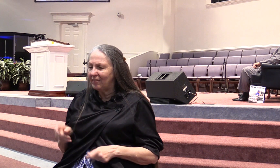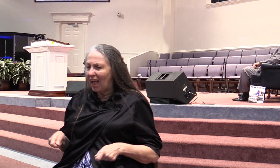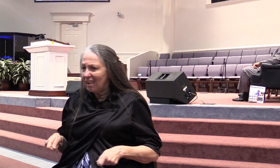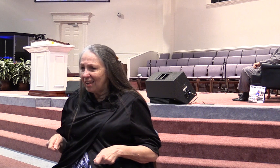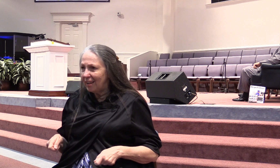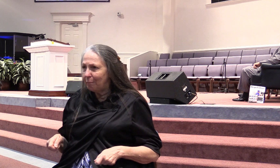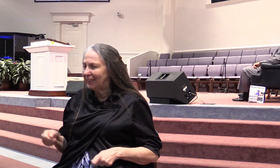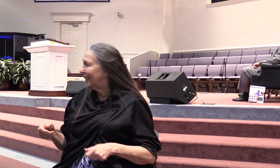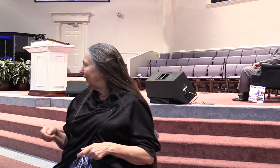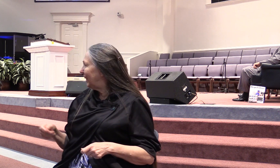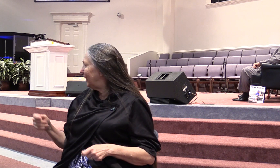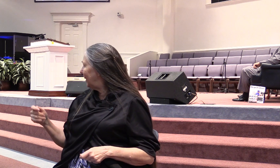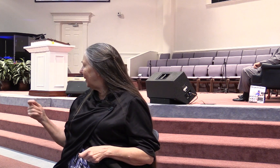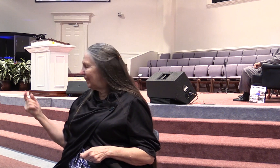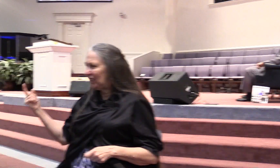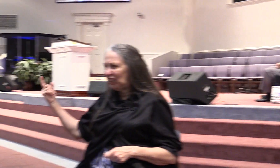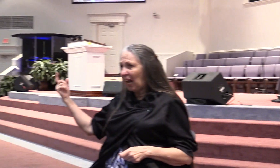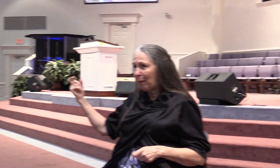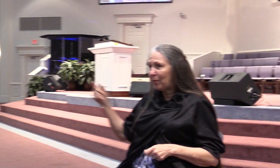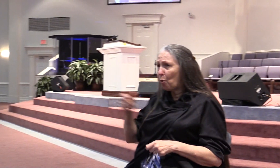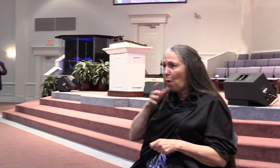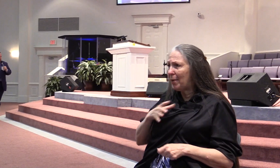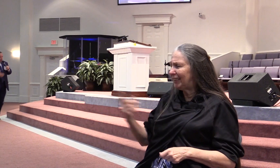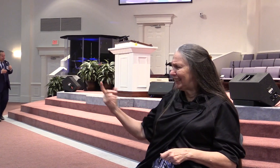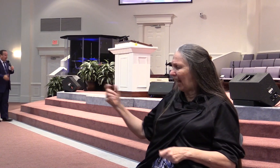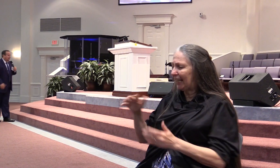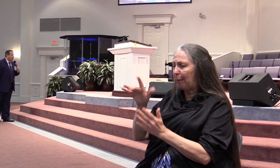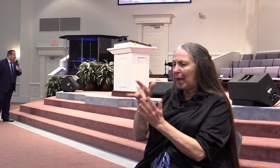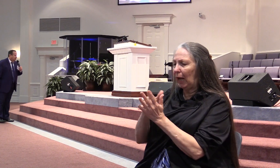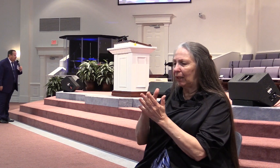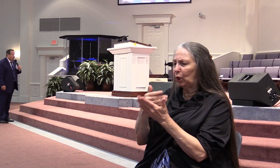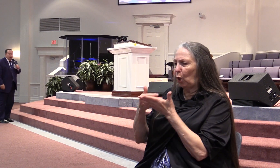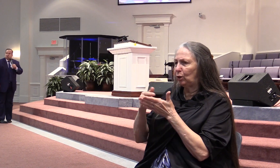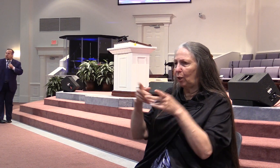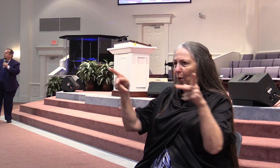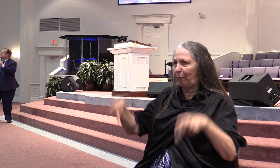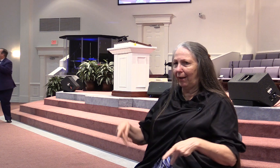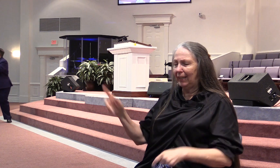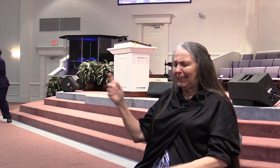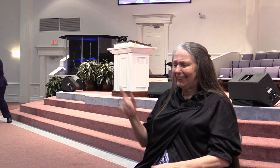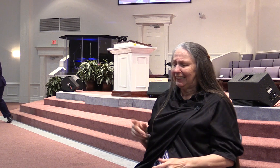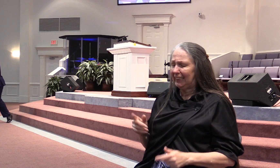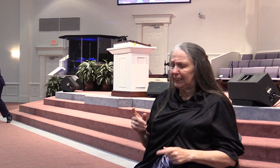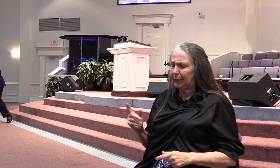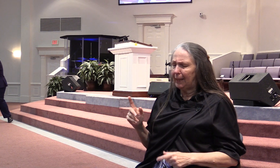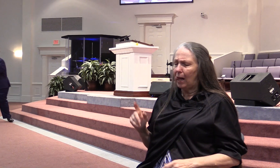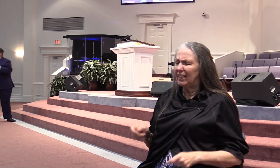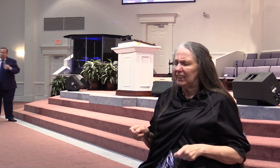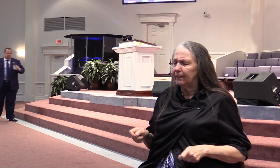She made her way right over here, right over in front of the pulpit, just about right to the side of it. And she gave it everything she